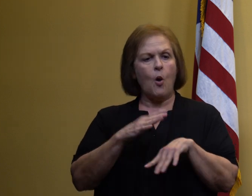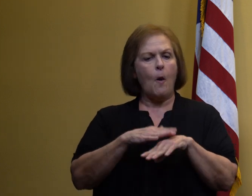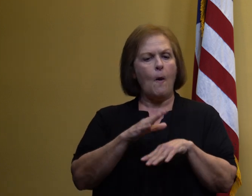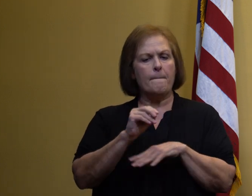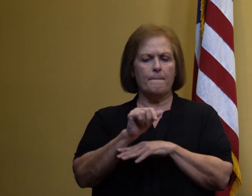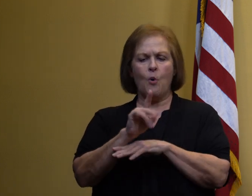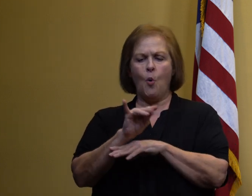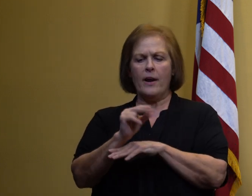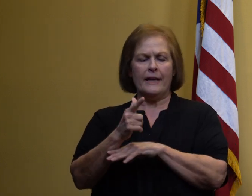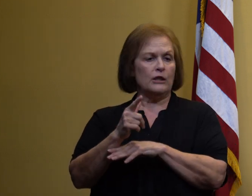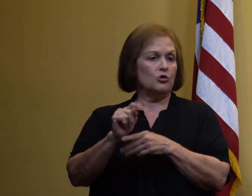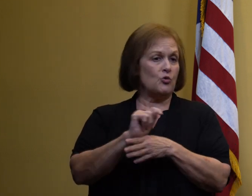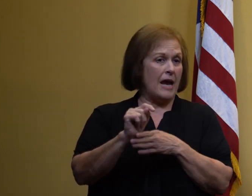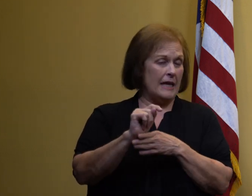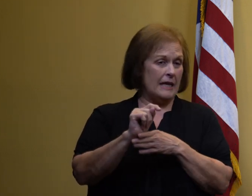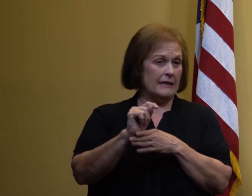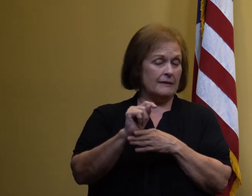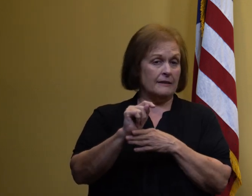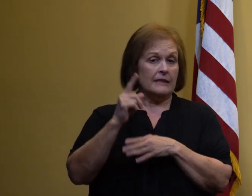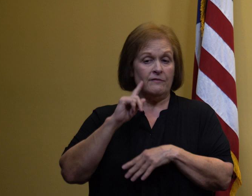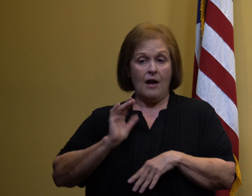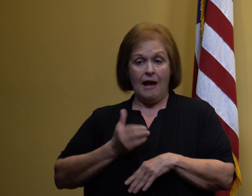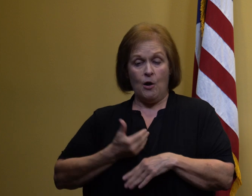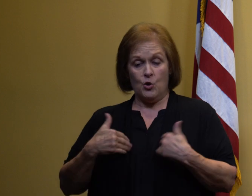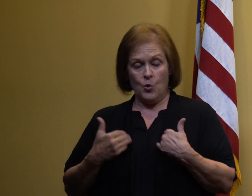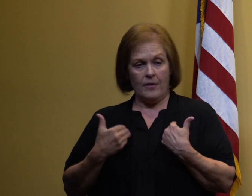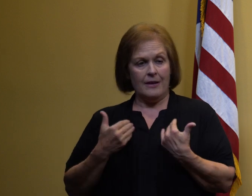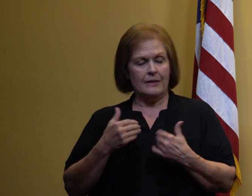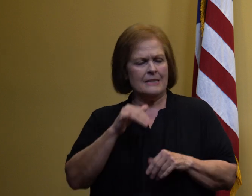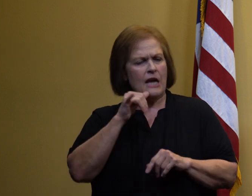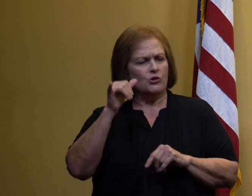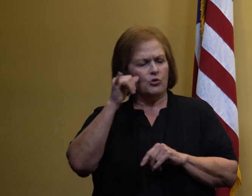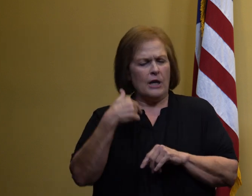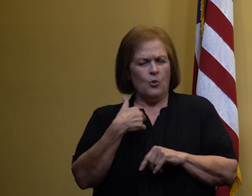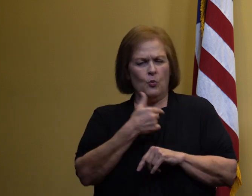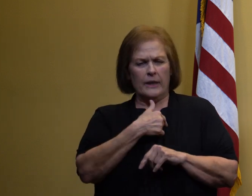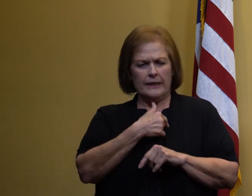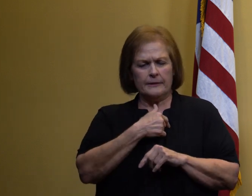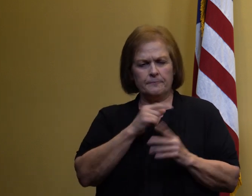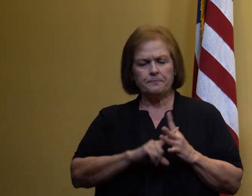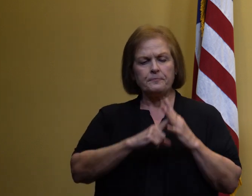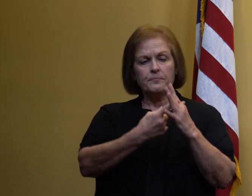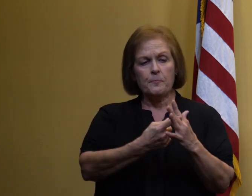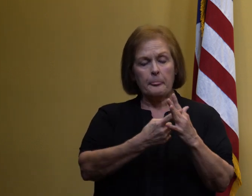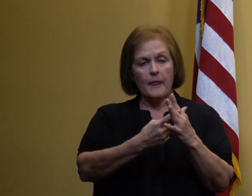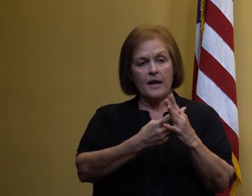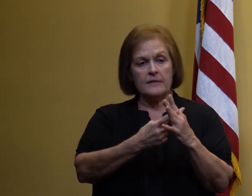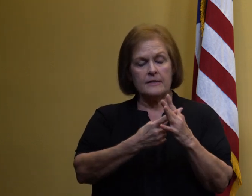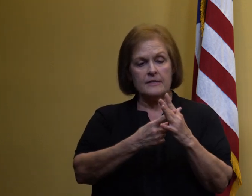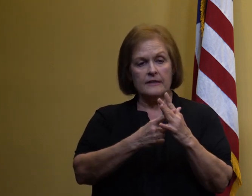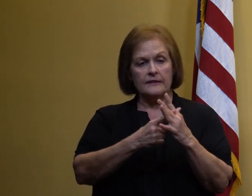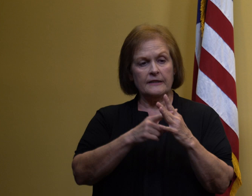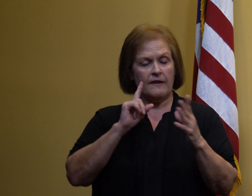training and workforce development opportunities for our youth. Even just yesterday, we launched Advancing